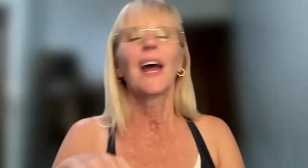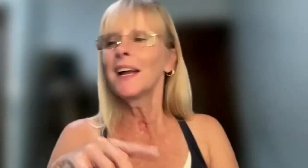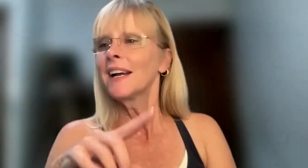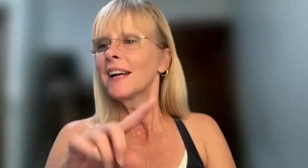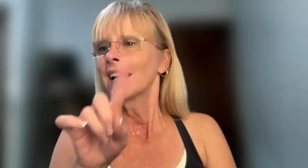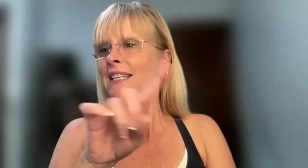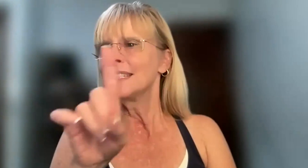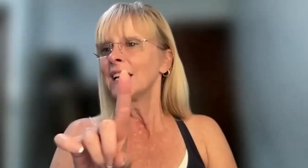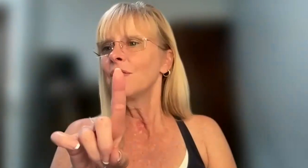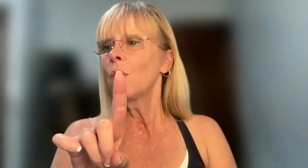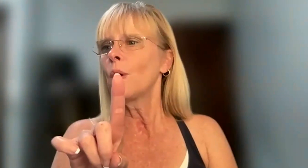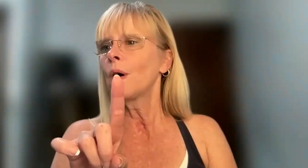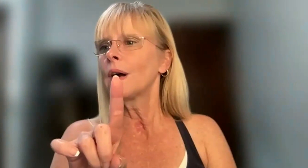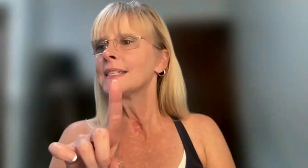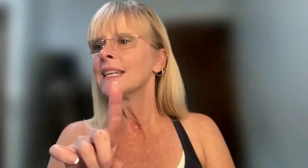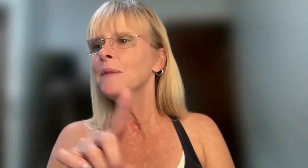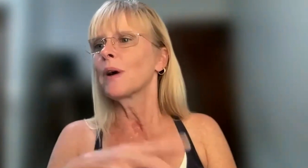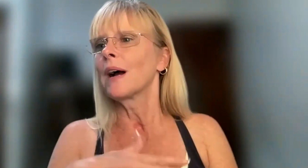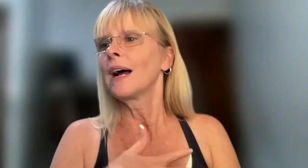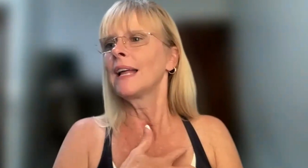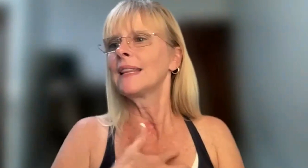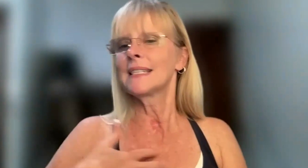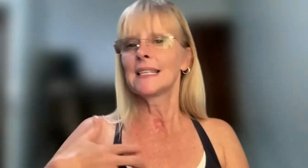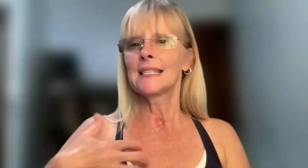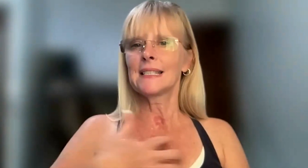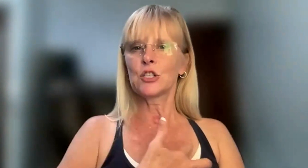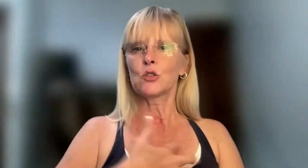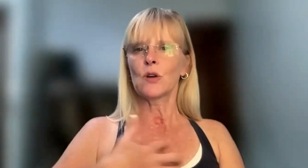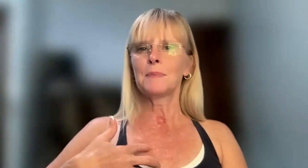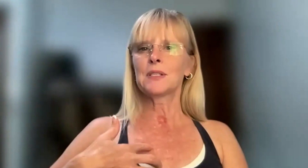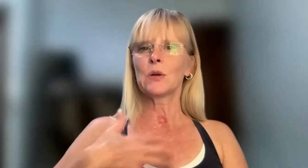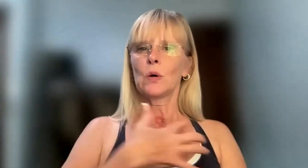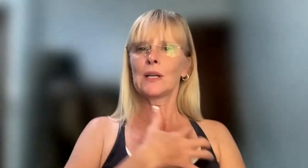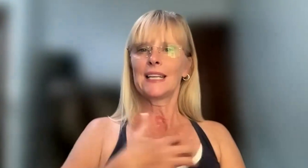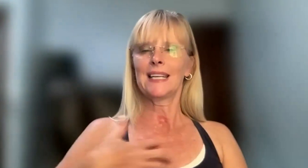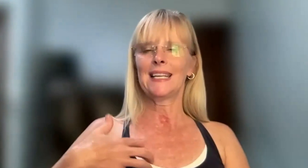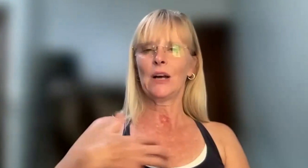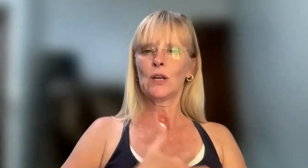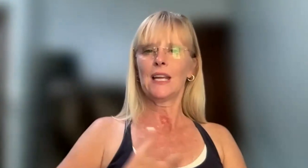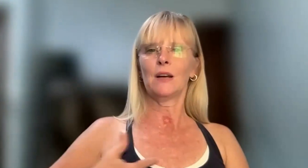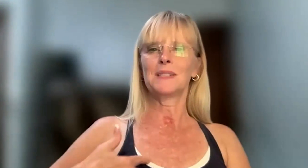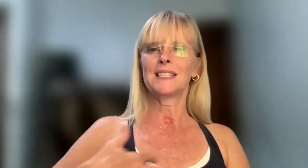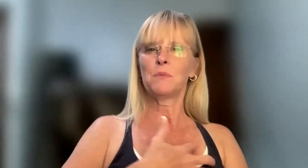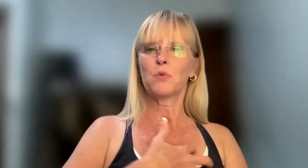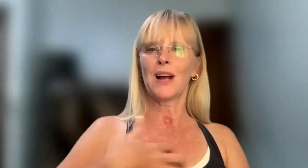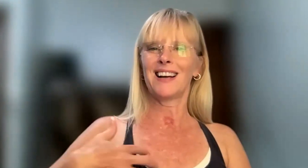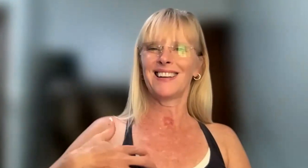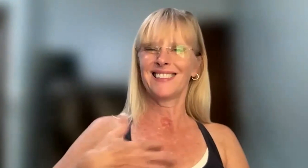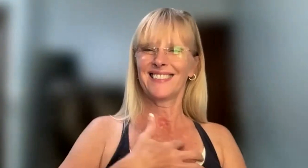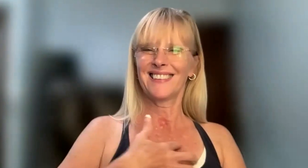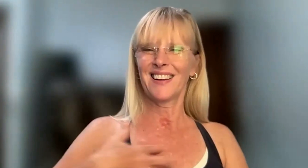okay? Z for zebra, and this is the stripes on him, zebra,